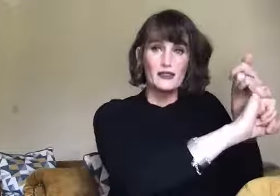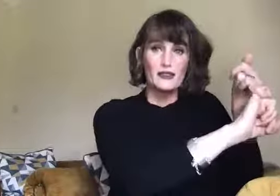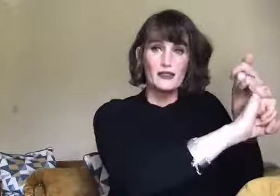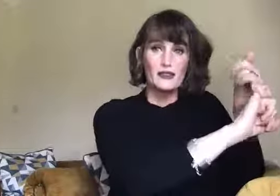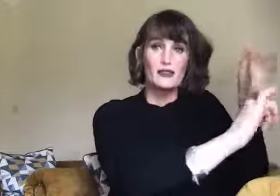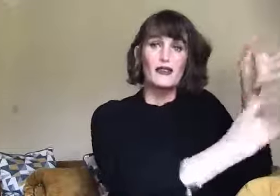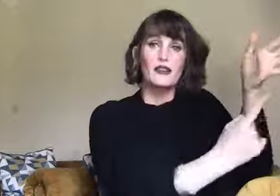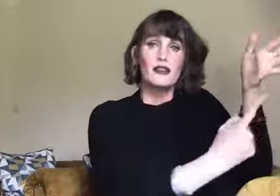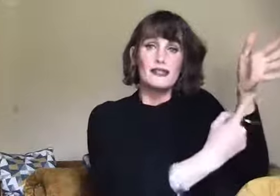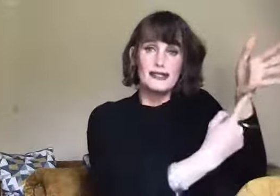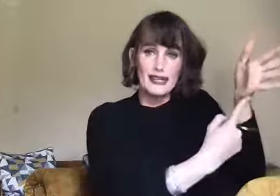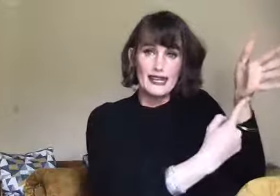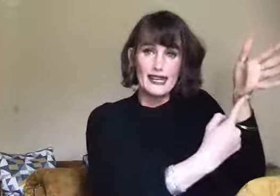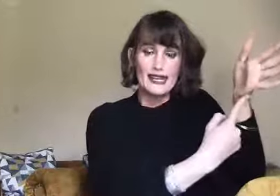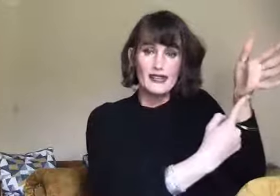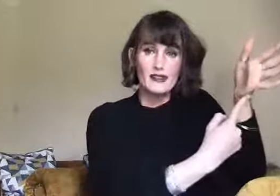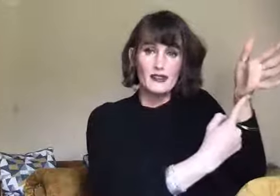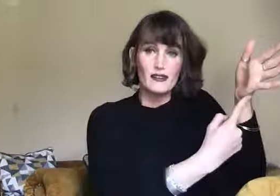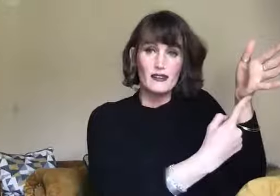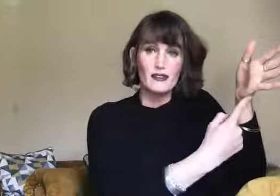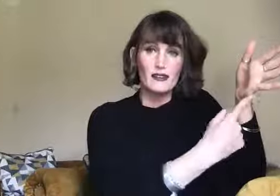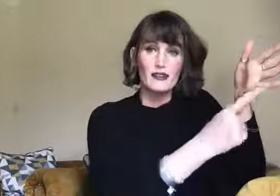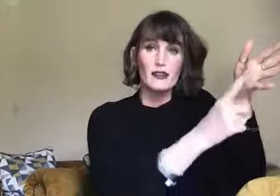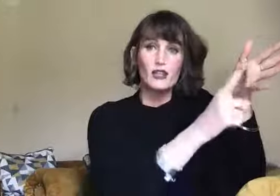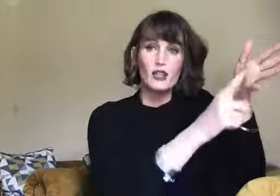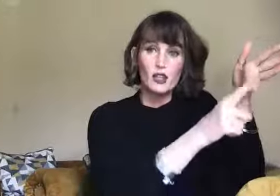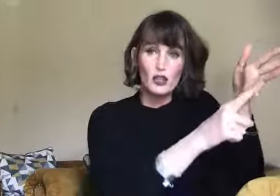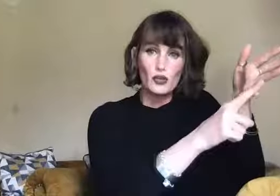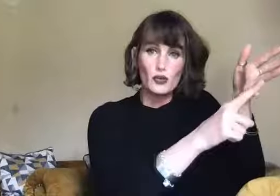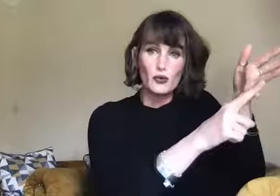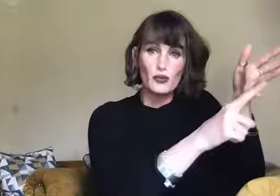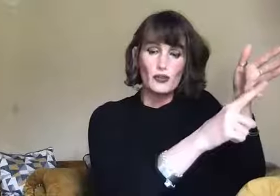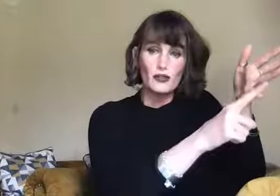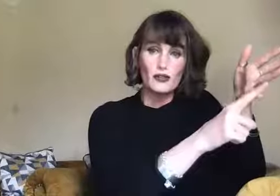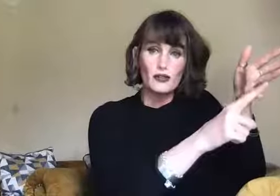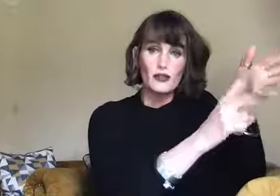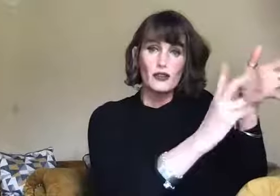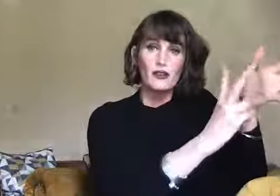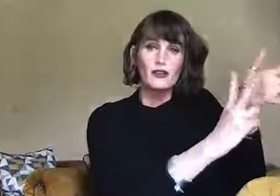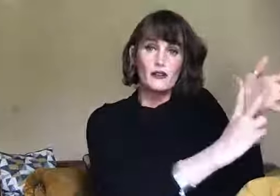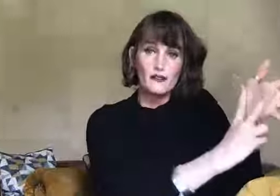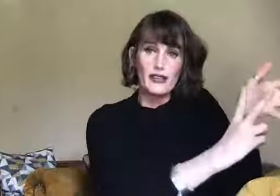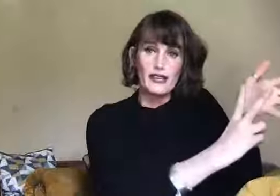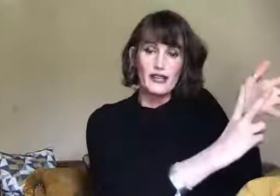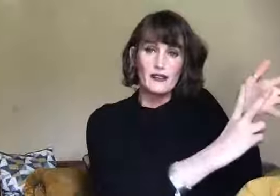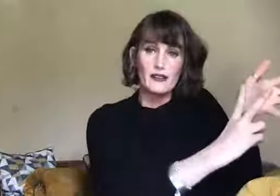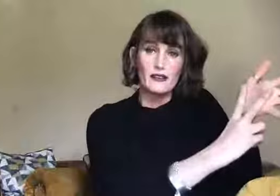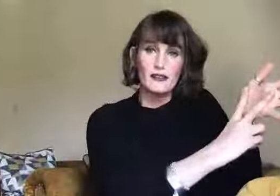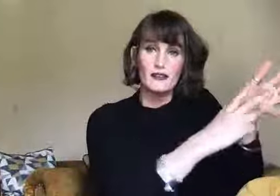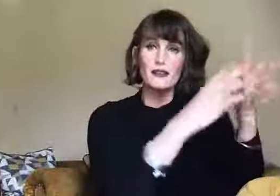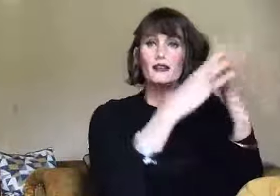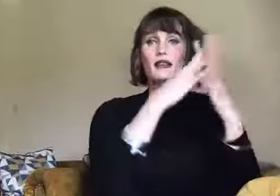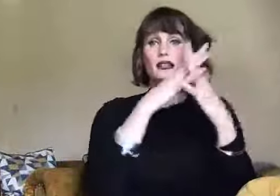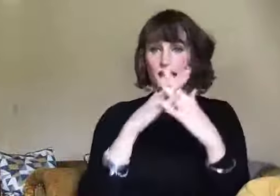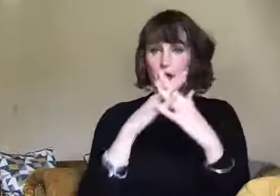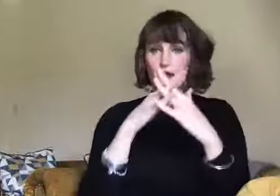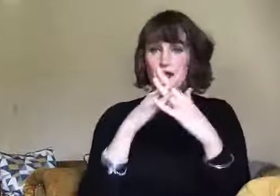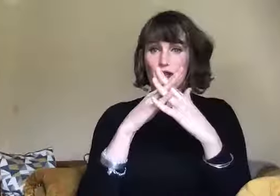S, T, U, V,